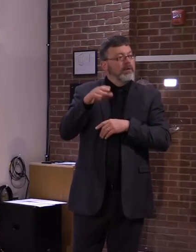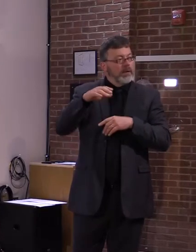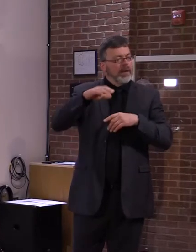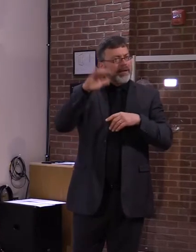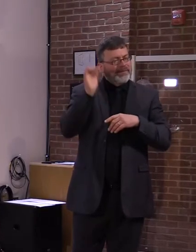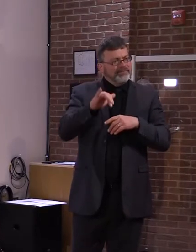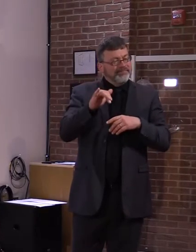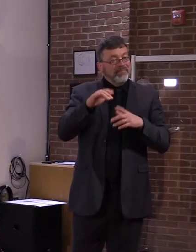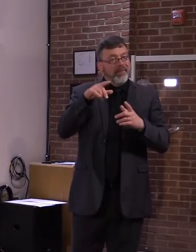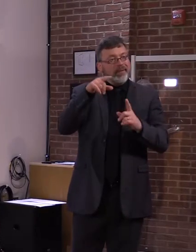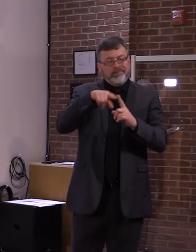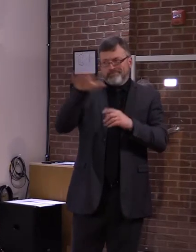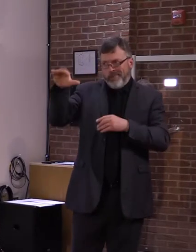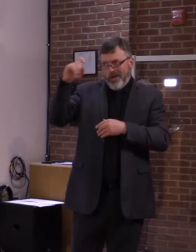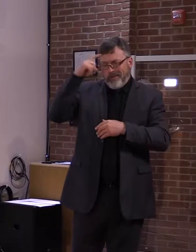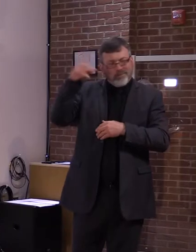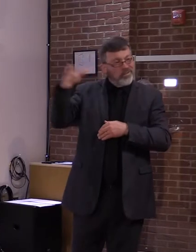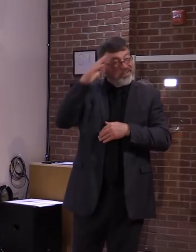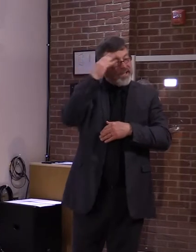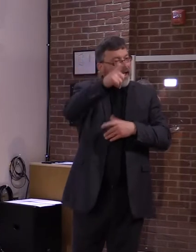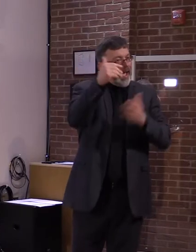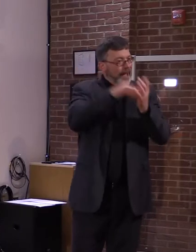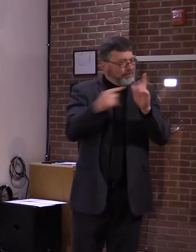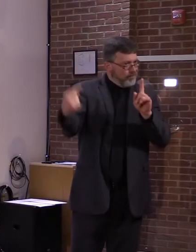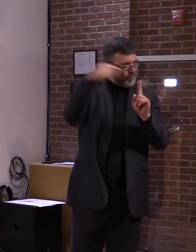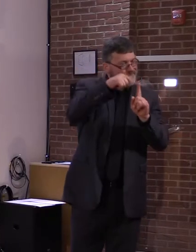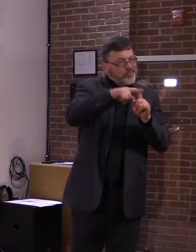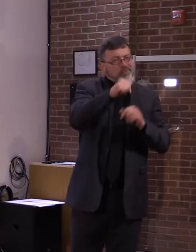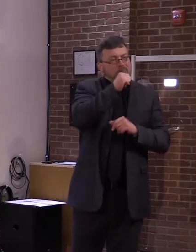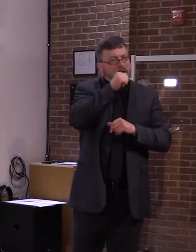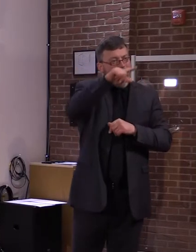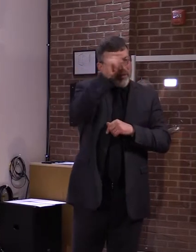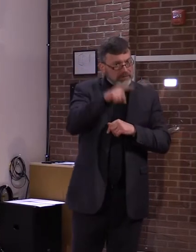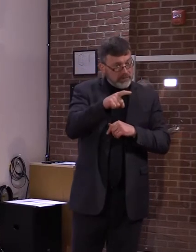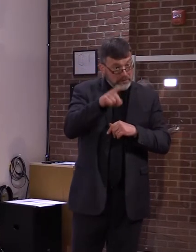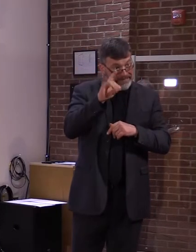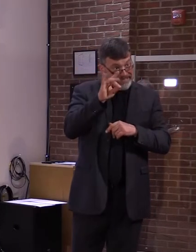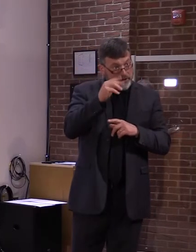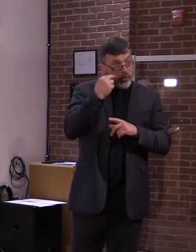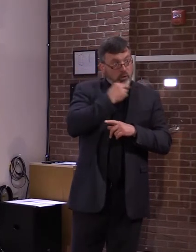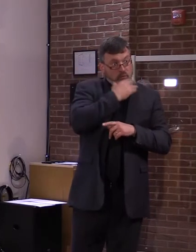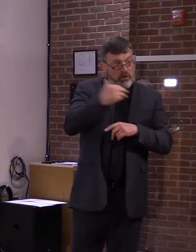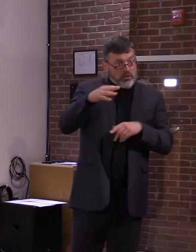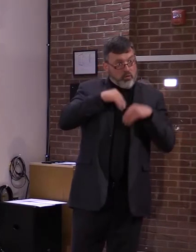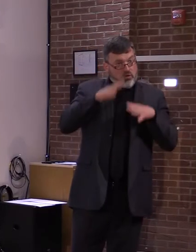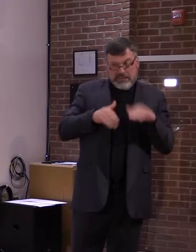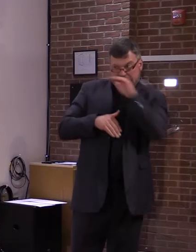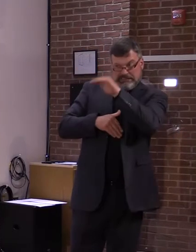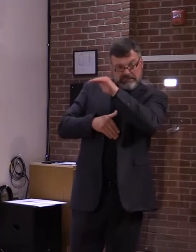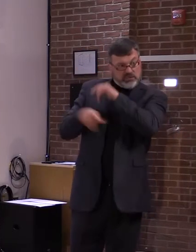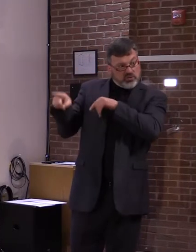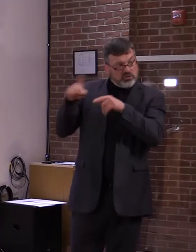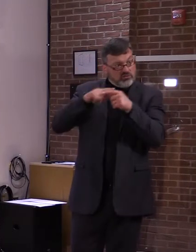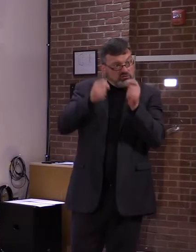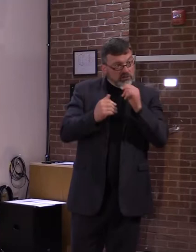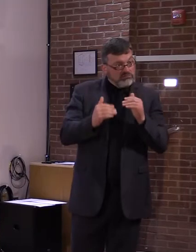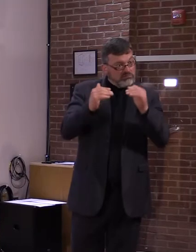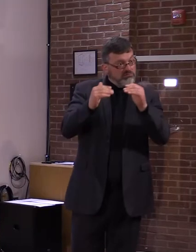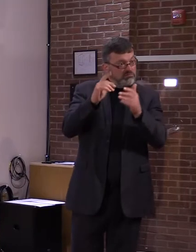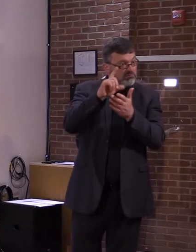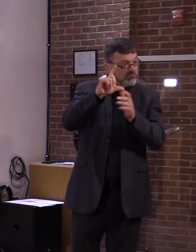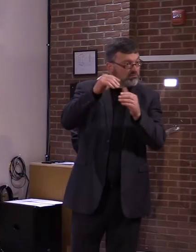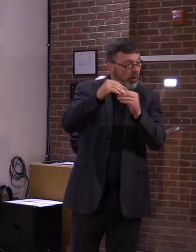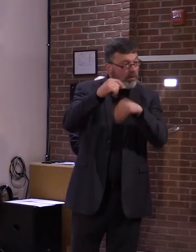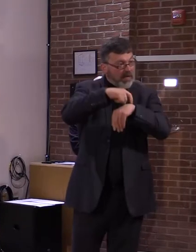were not. We have notified, the Agency for Commerce and Community Development has the information. We let the